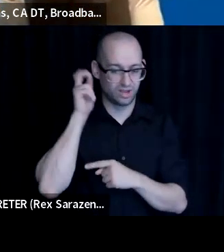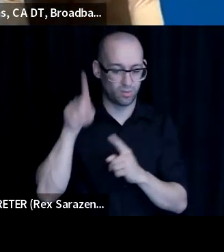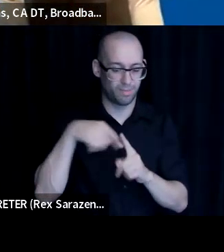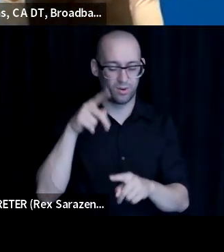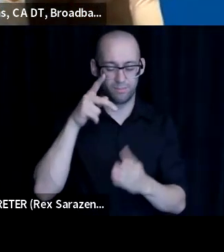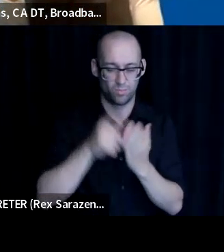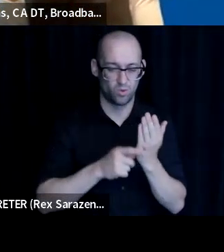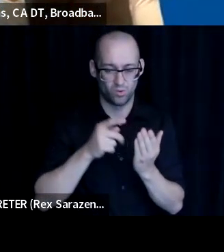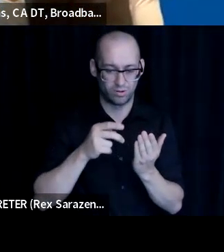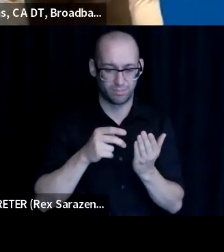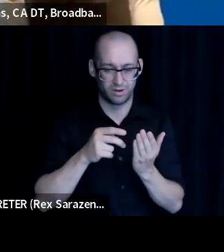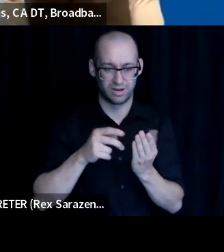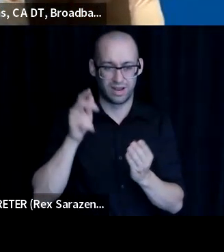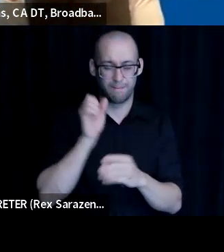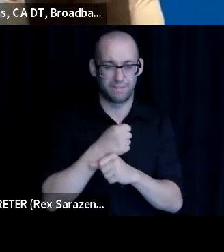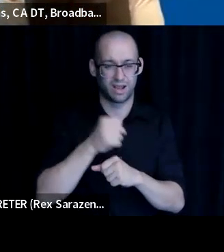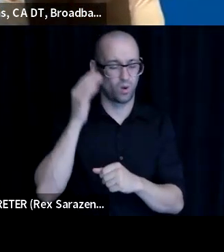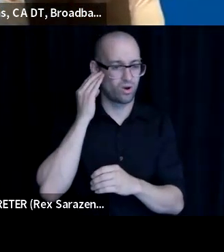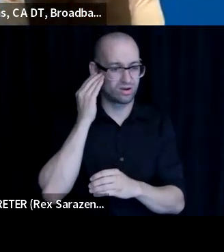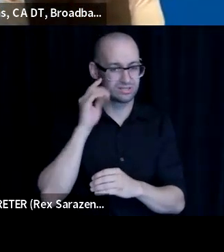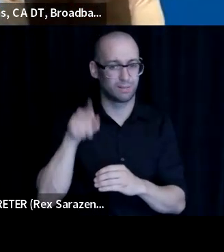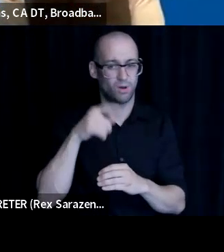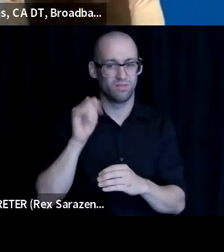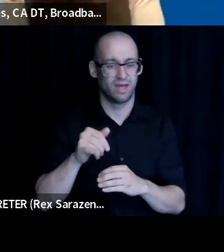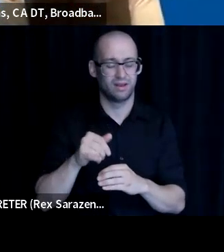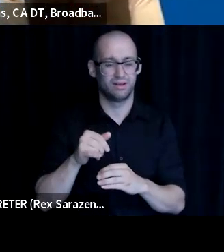programs and creating awareness about what's going on in